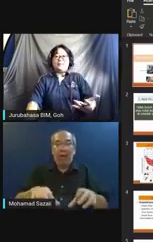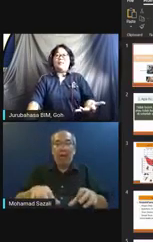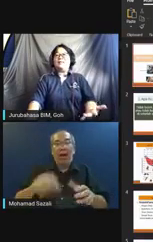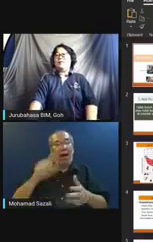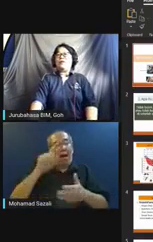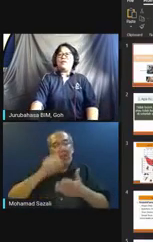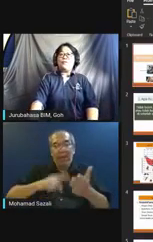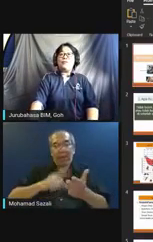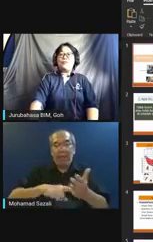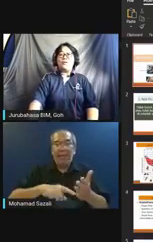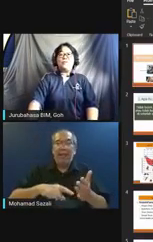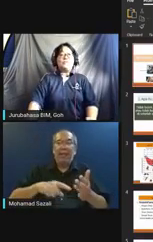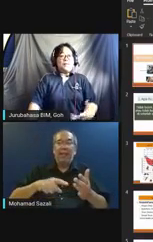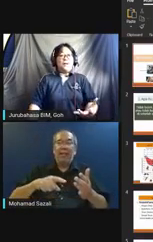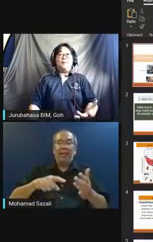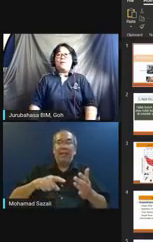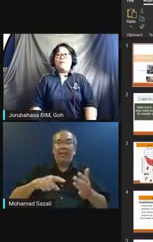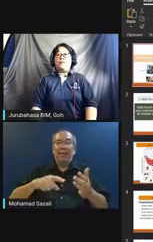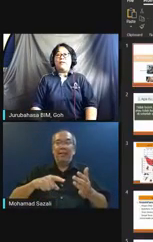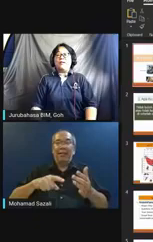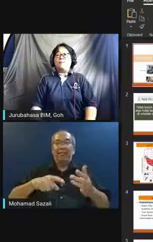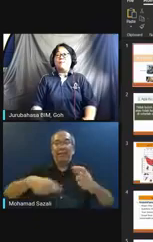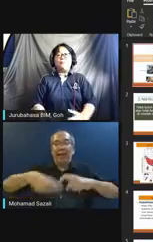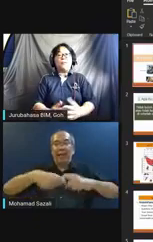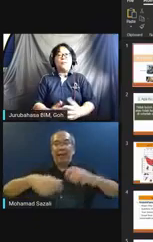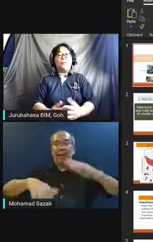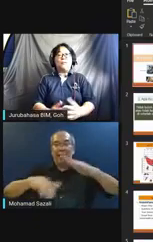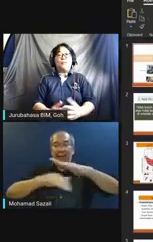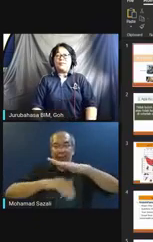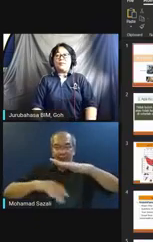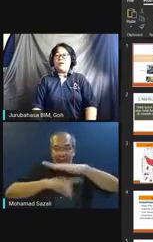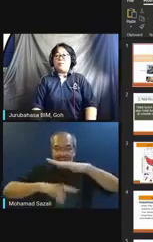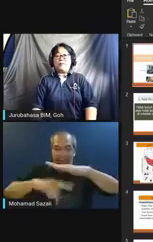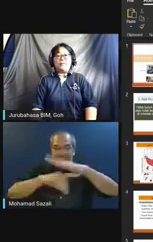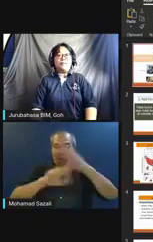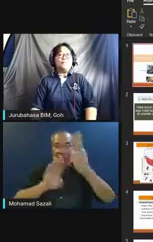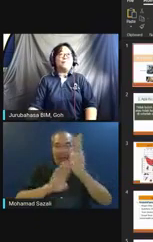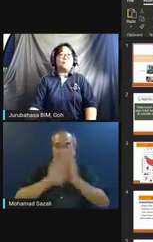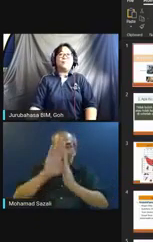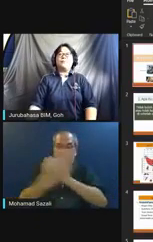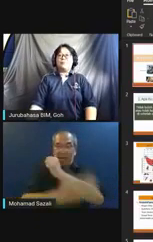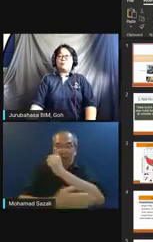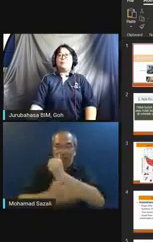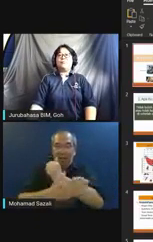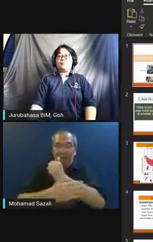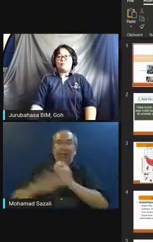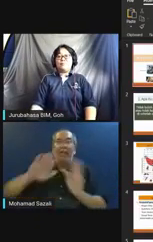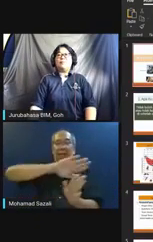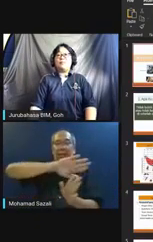So basically, all of you will meet up with people from across the community.